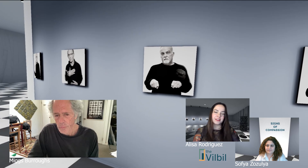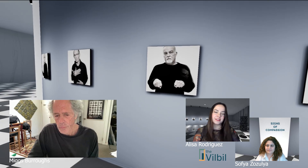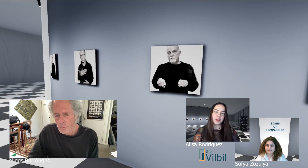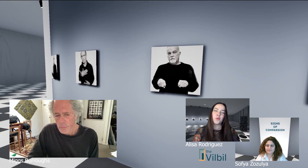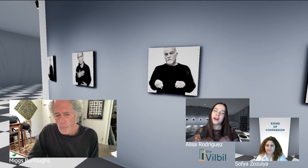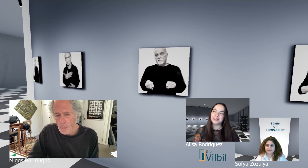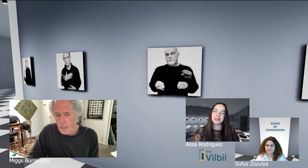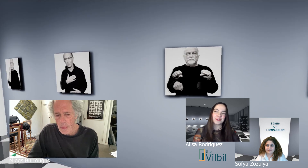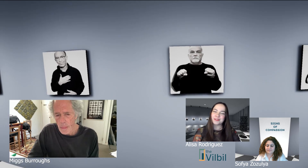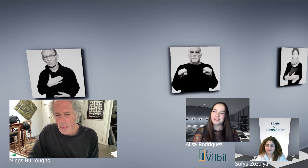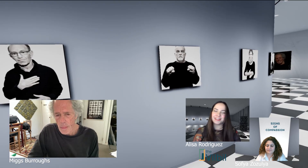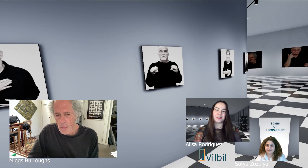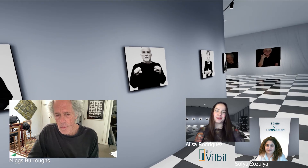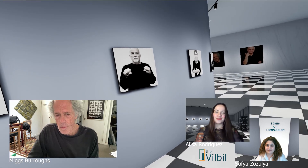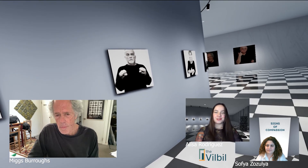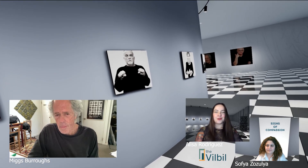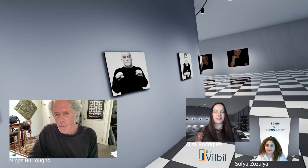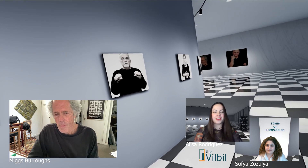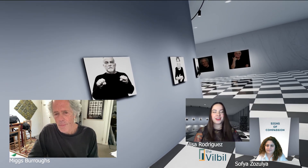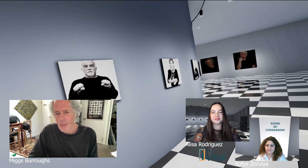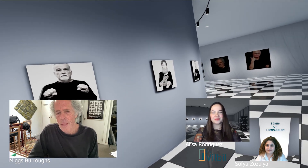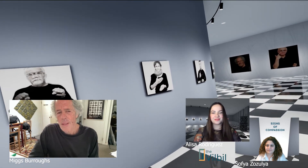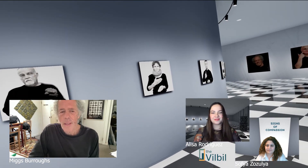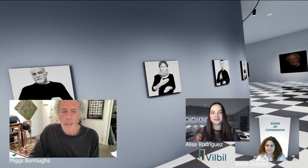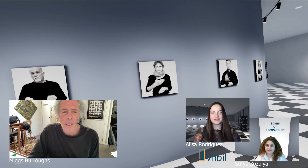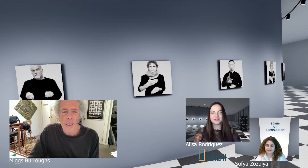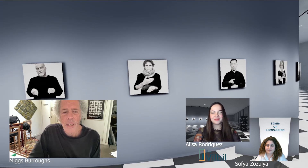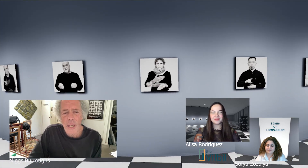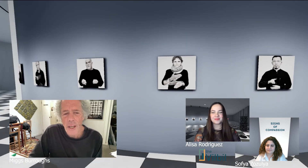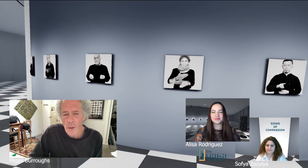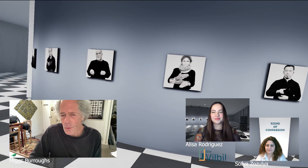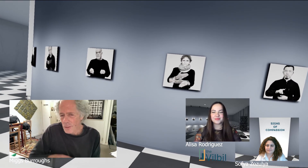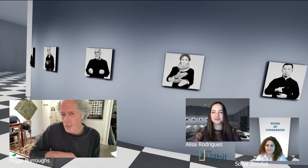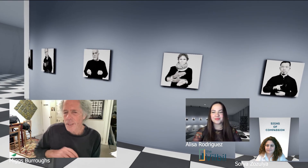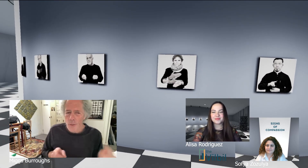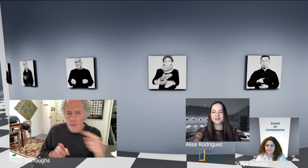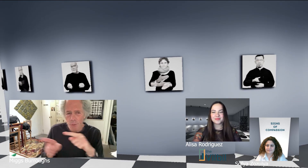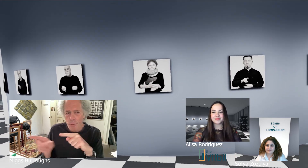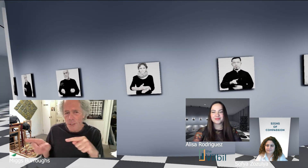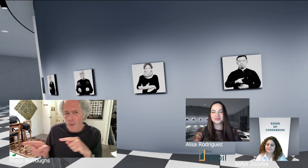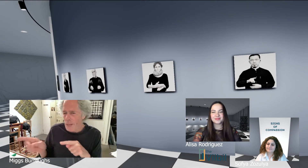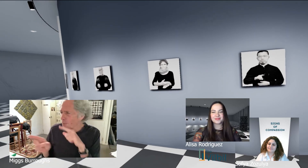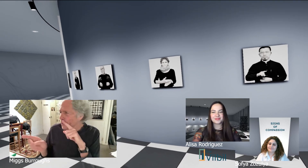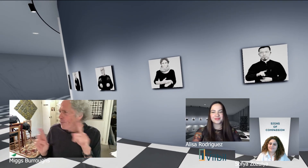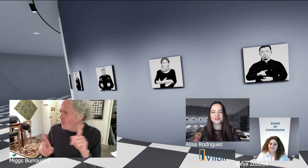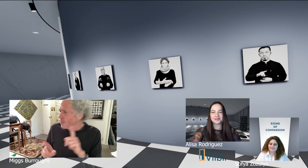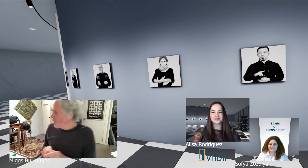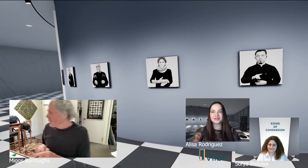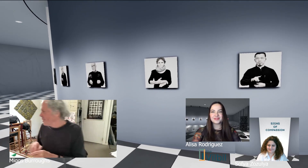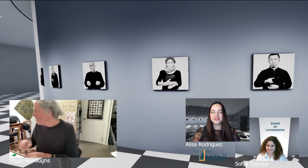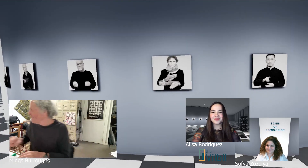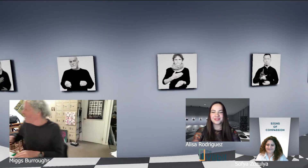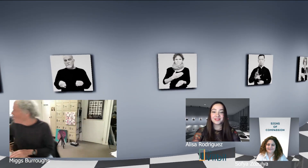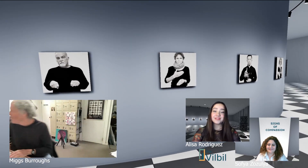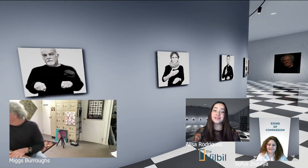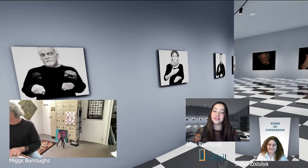Like, why lenticular photography? Yeah, well, I'm going to go off screen to grab something for 1 second.